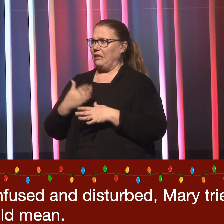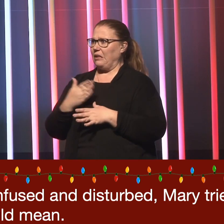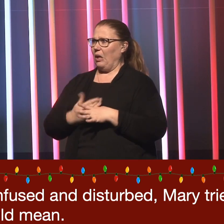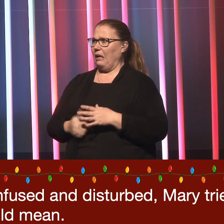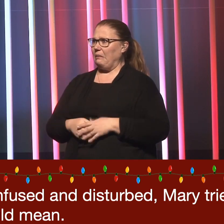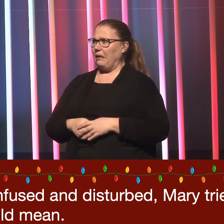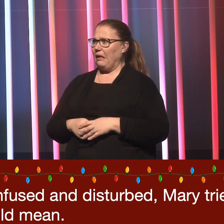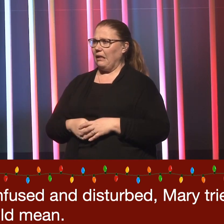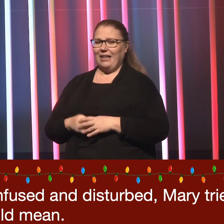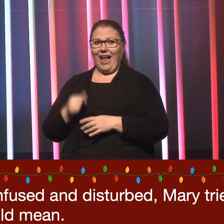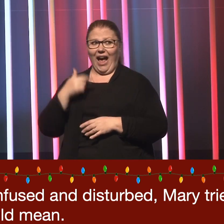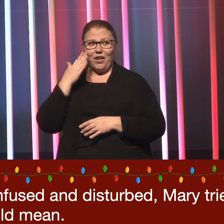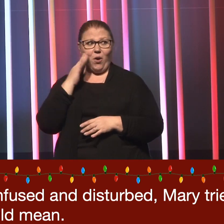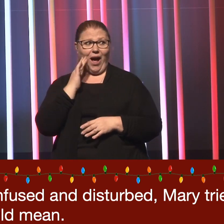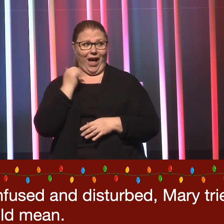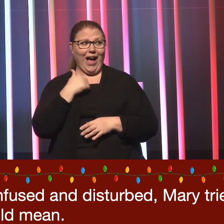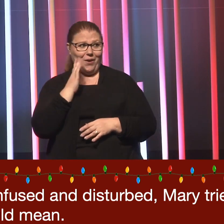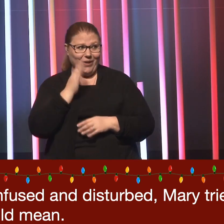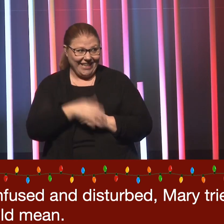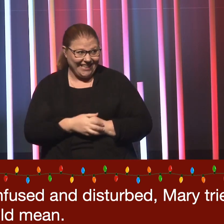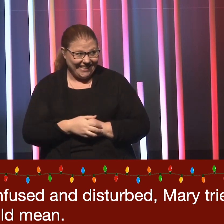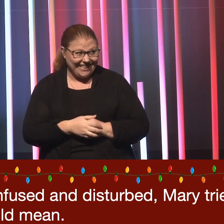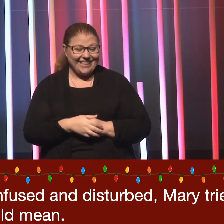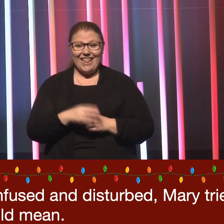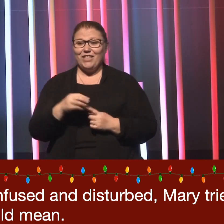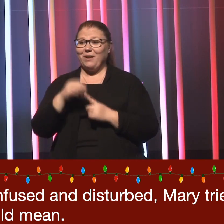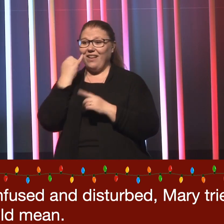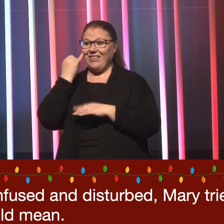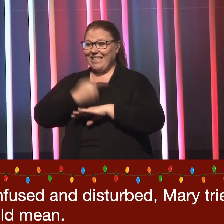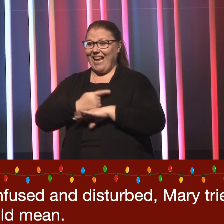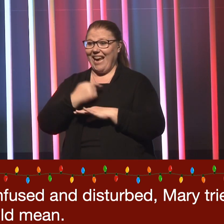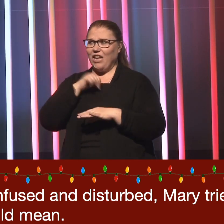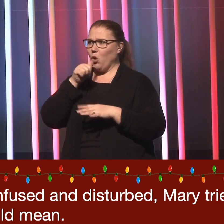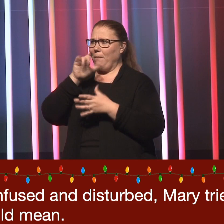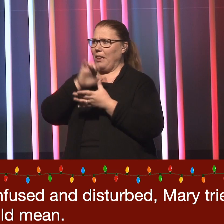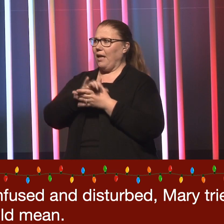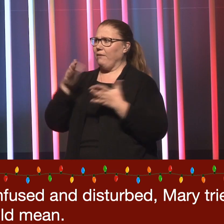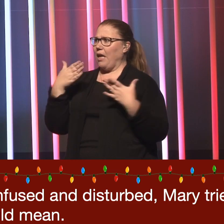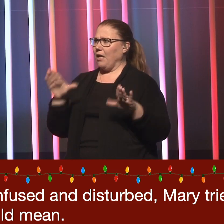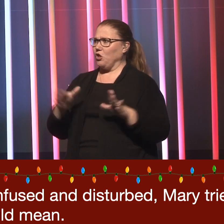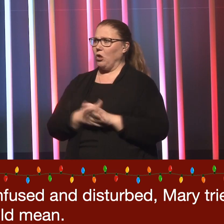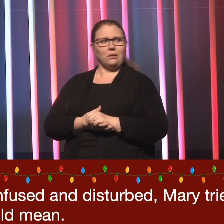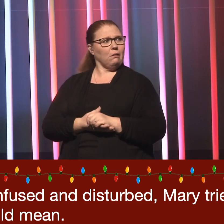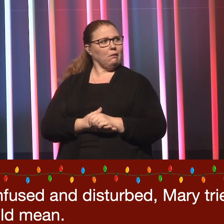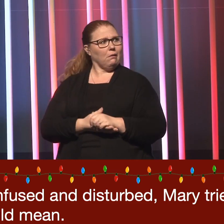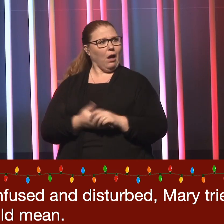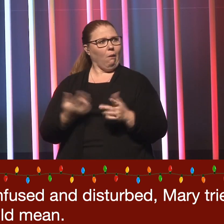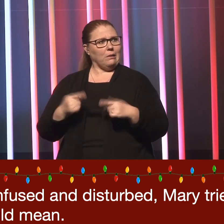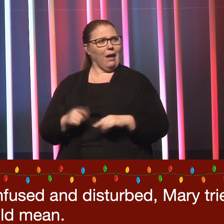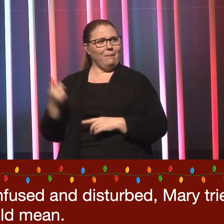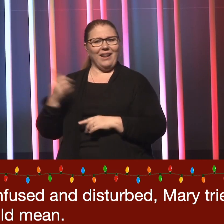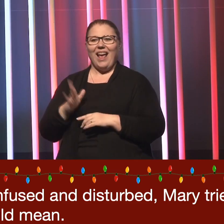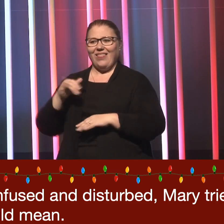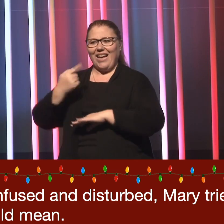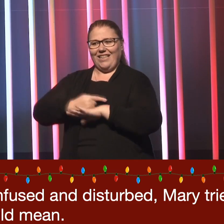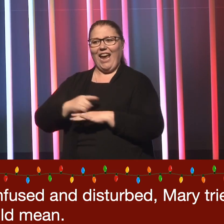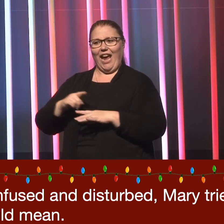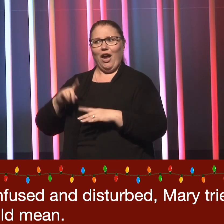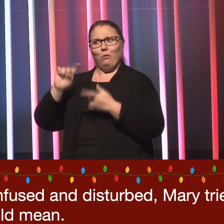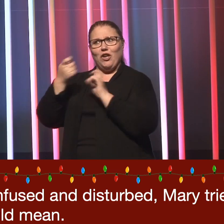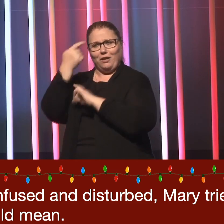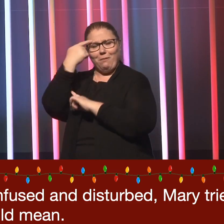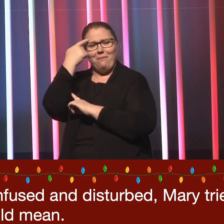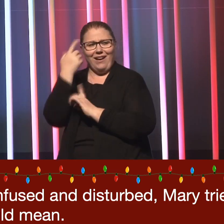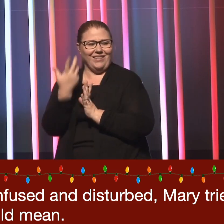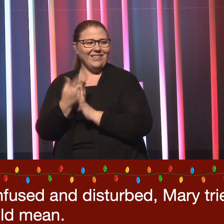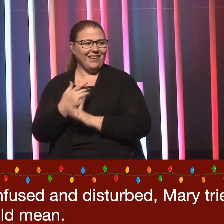up one day? I know I would. Especially if it's on one of those days where I don't believe in angels. That day would change my mind. You know what